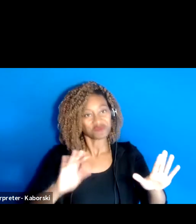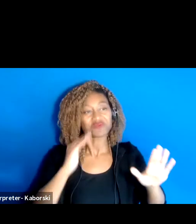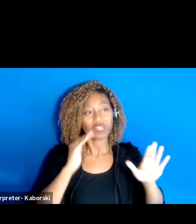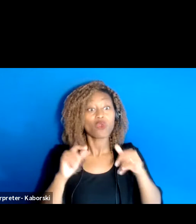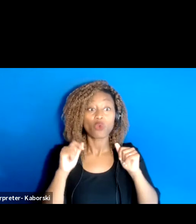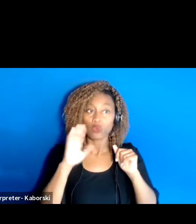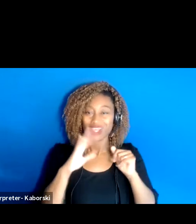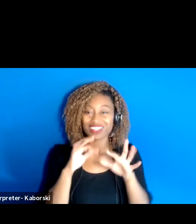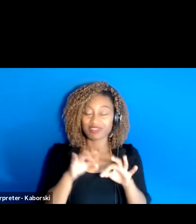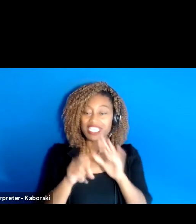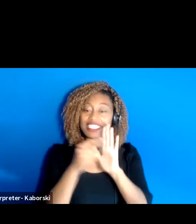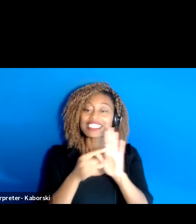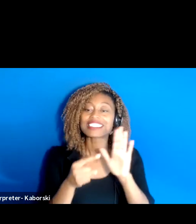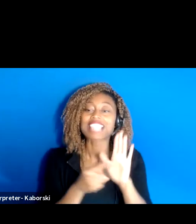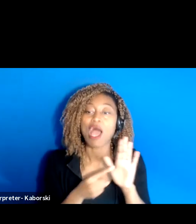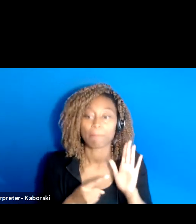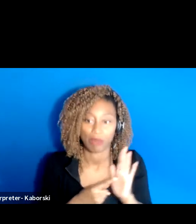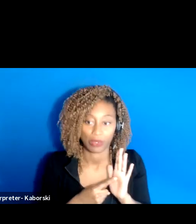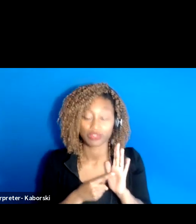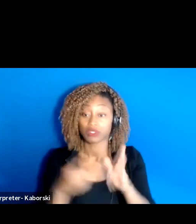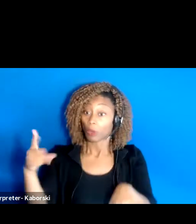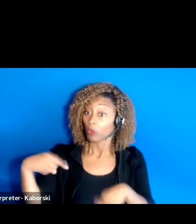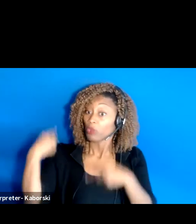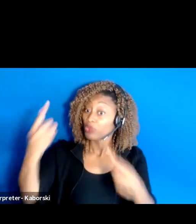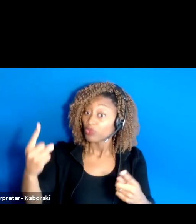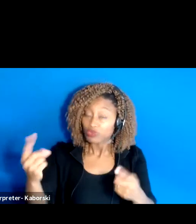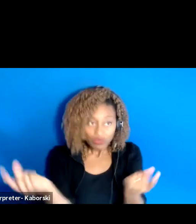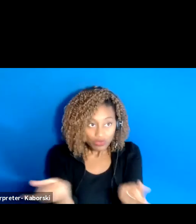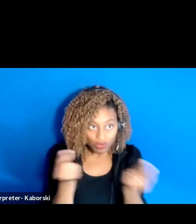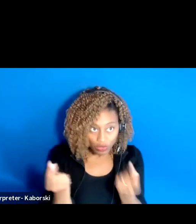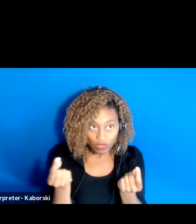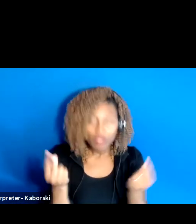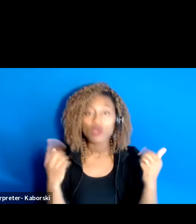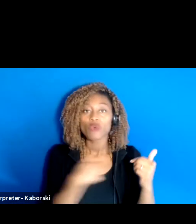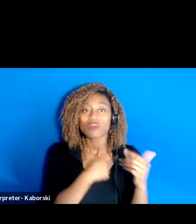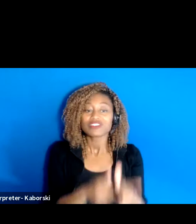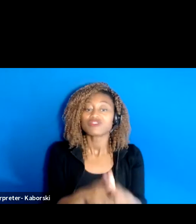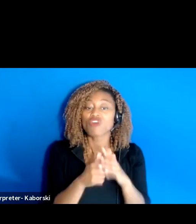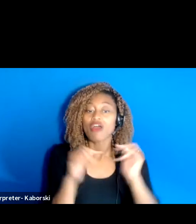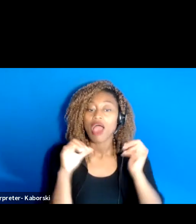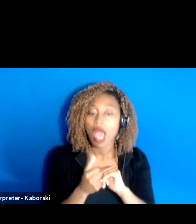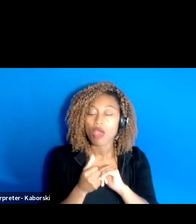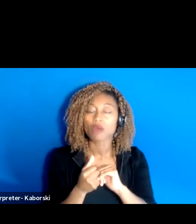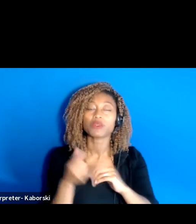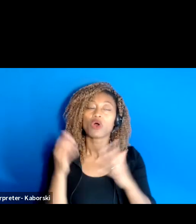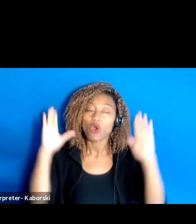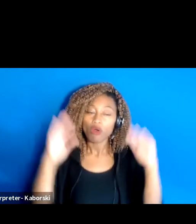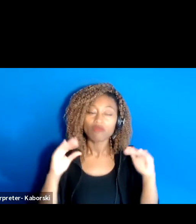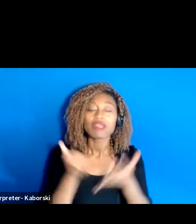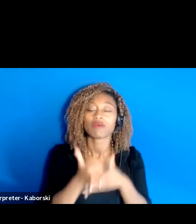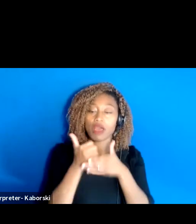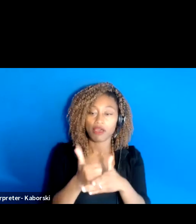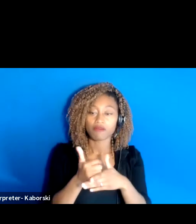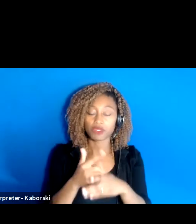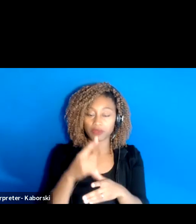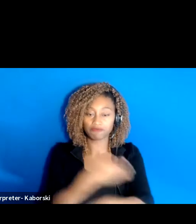examples of what we've been doing and how we've gotten started. So with Texas, we first